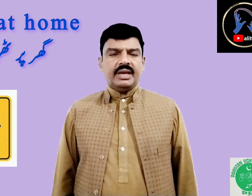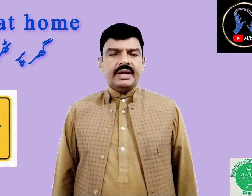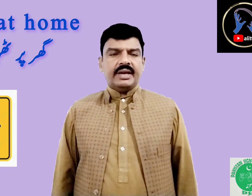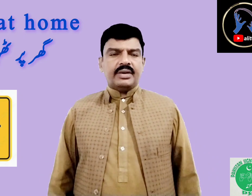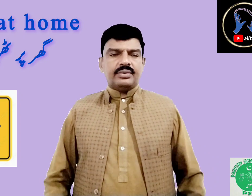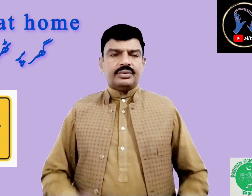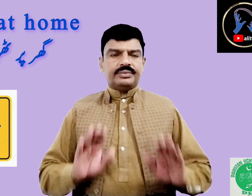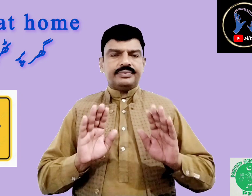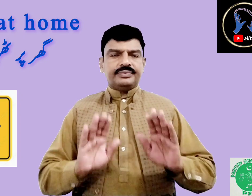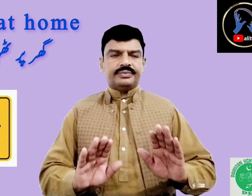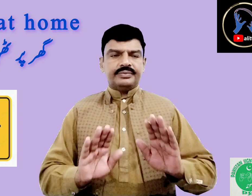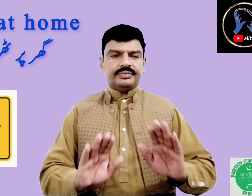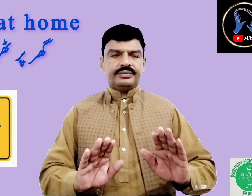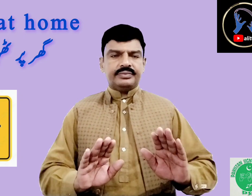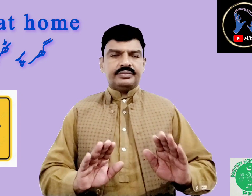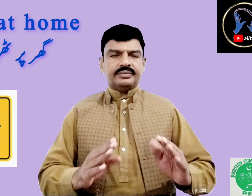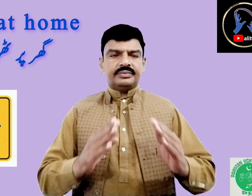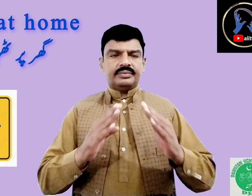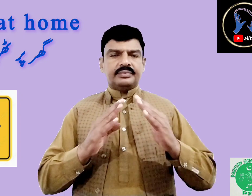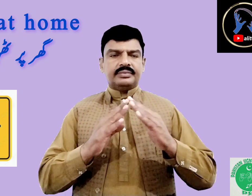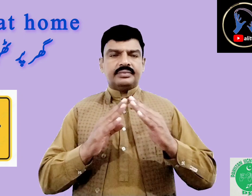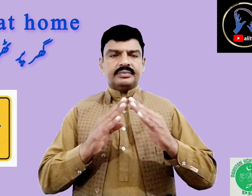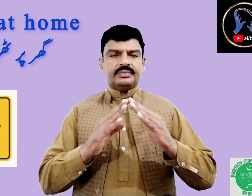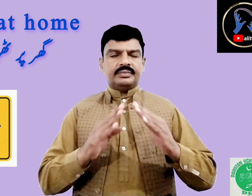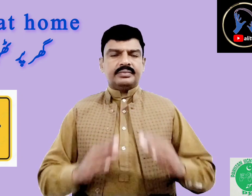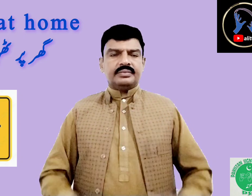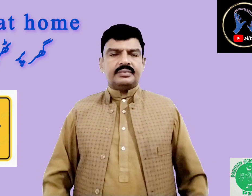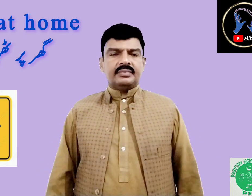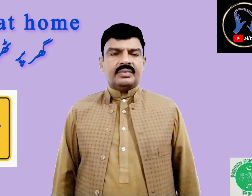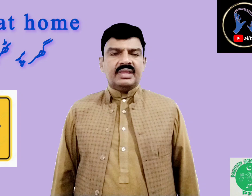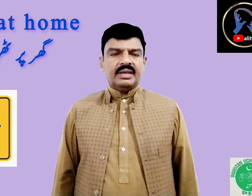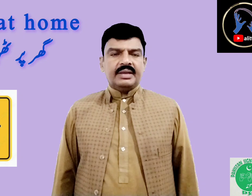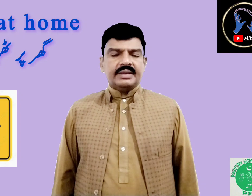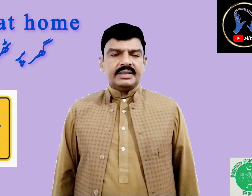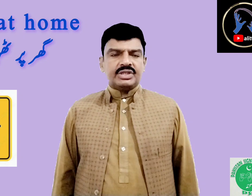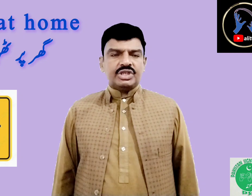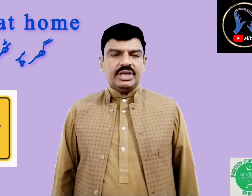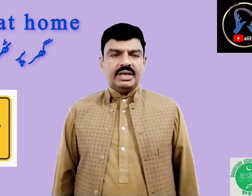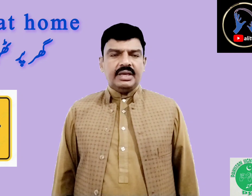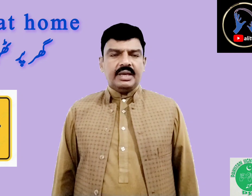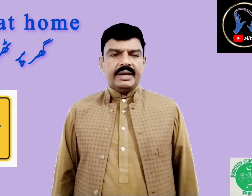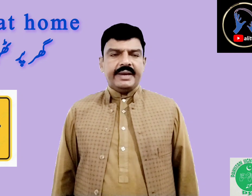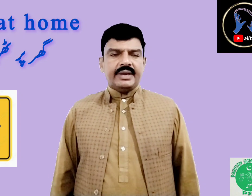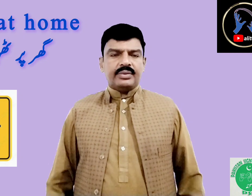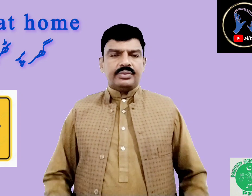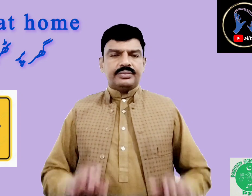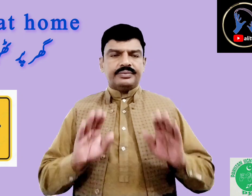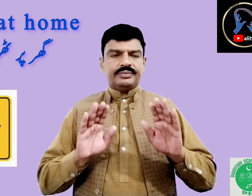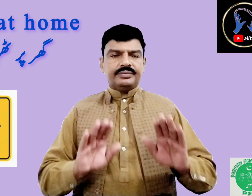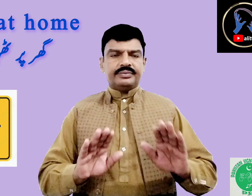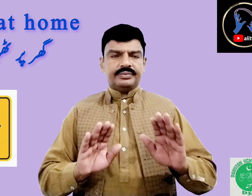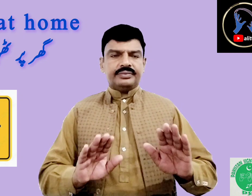stay at home stay at home